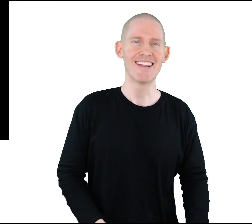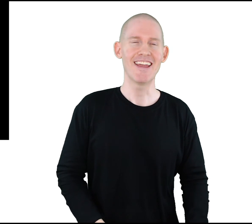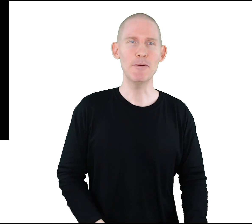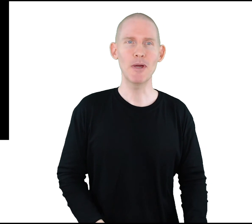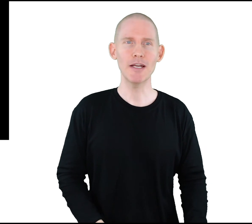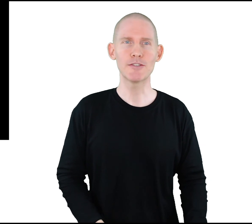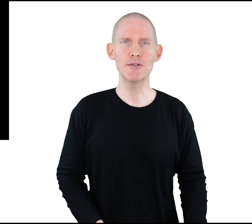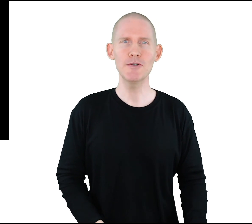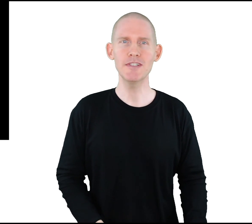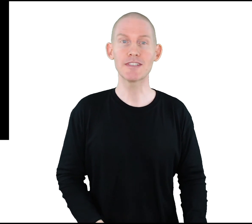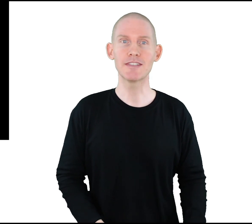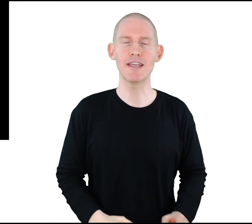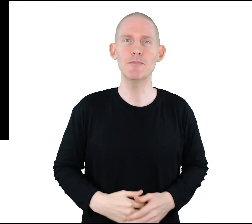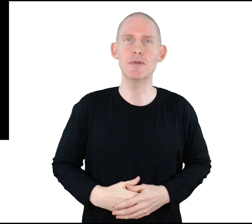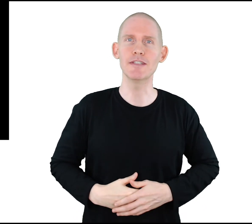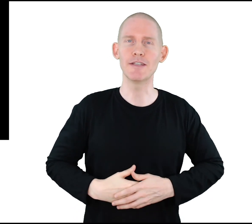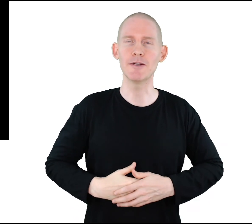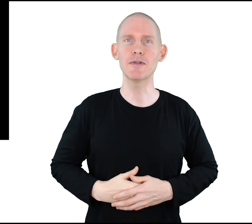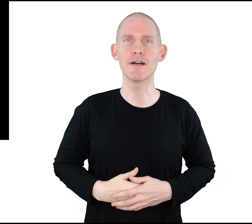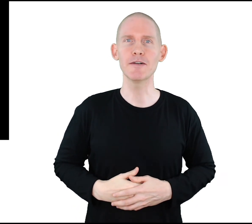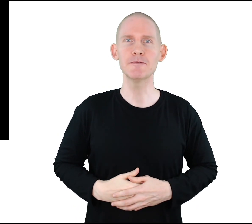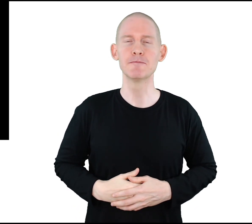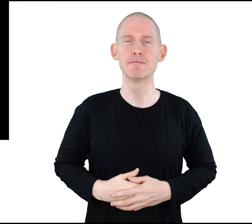And back to the statement. Here we are.